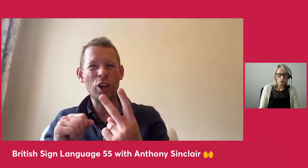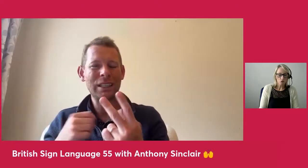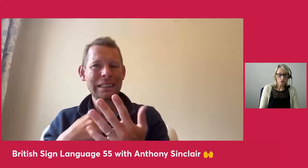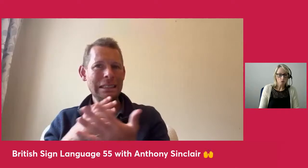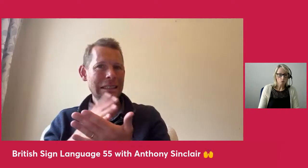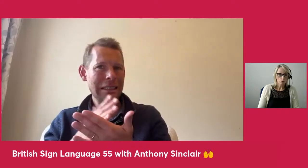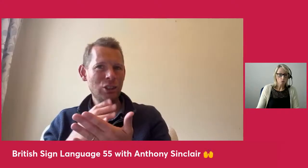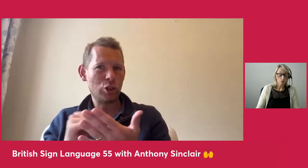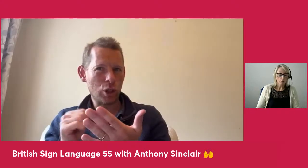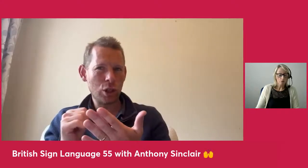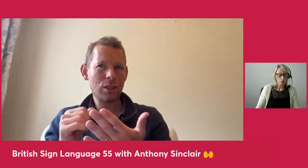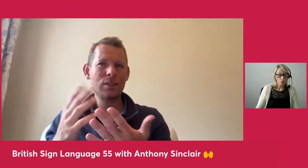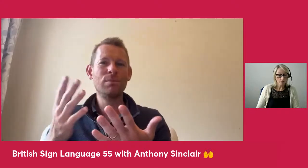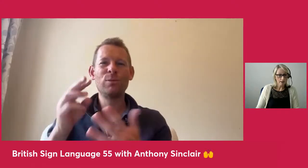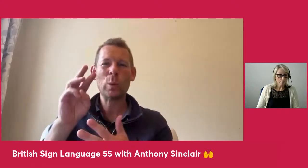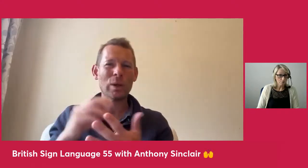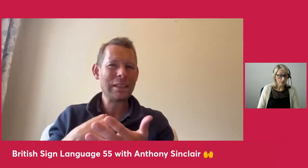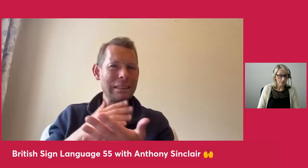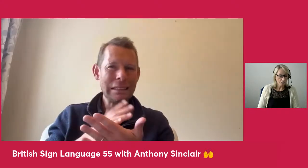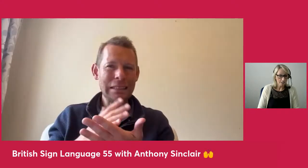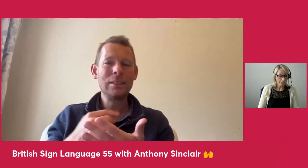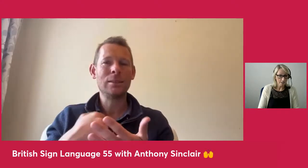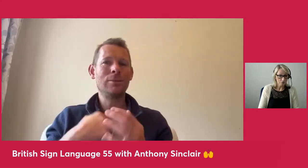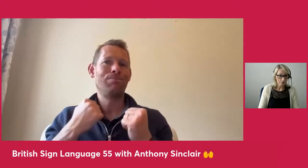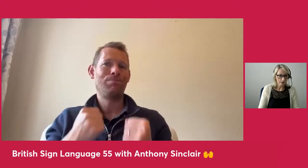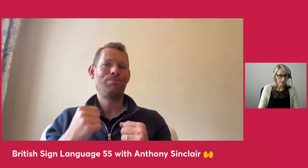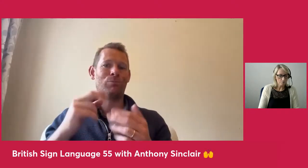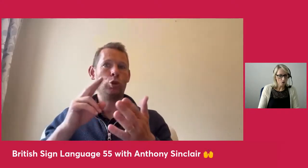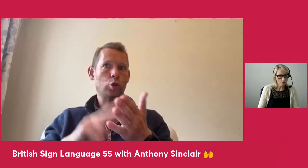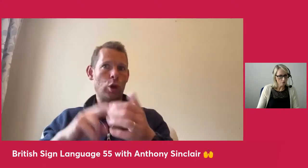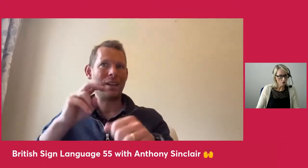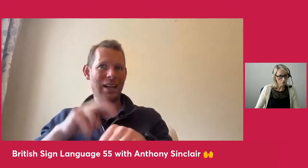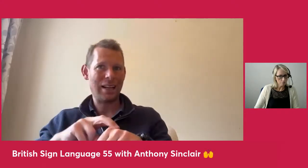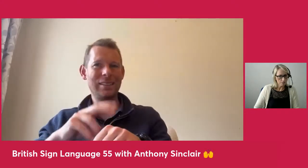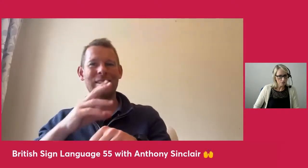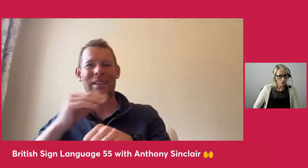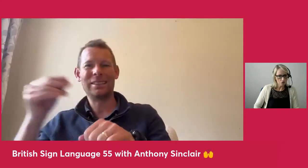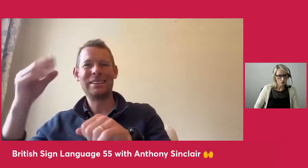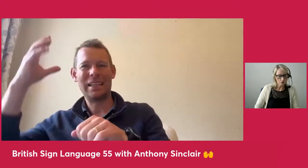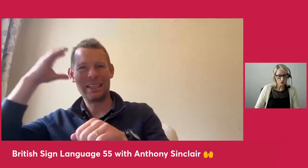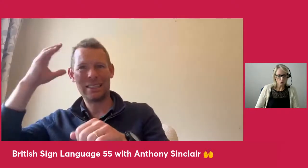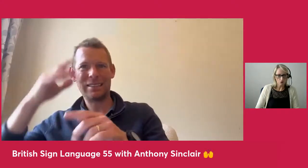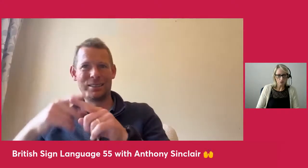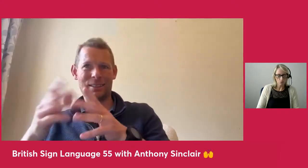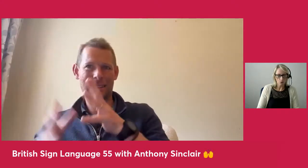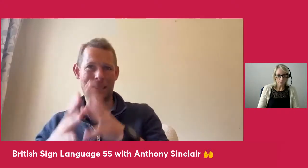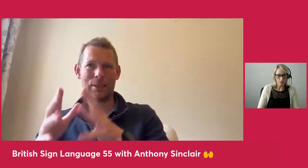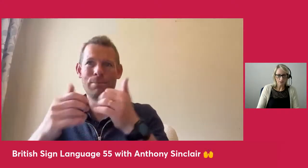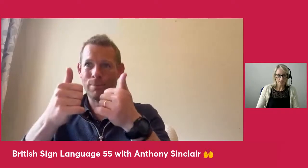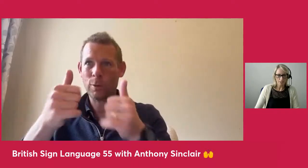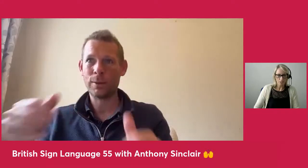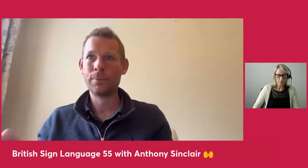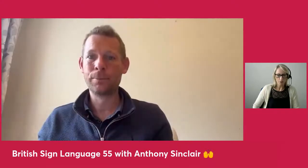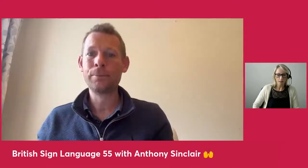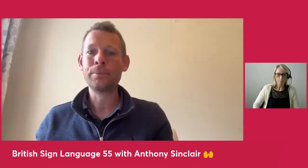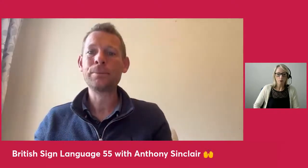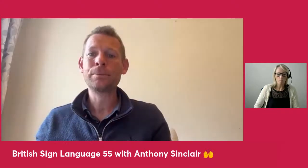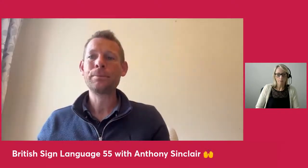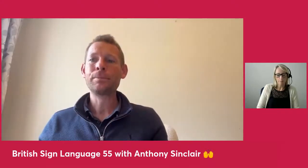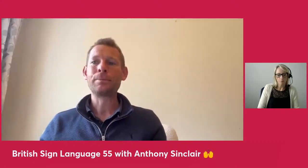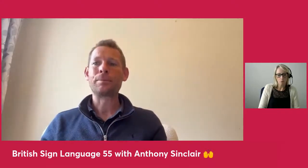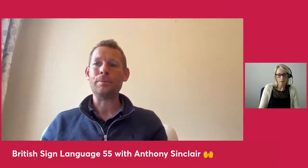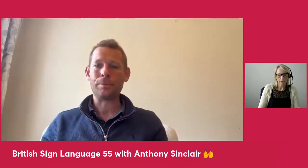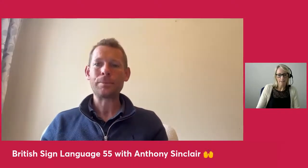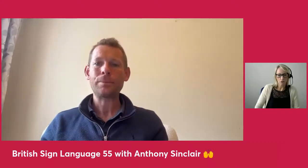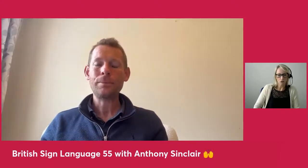If you want to know the Northern Ireland variation, I can give you that. I'm not 100% sure on the Scottish and Welsh variations, but I'll